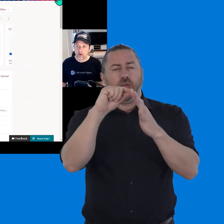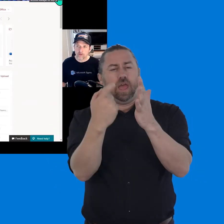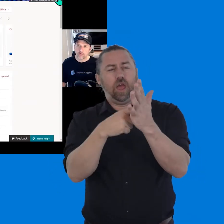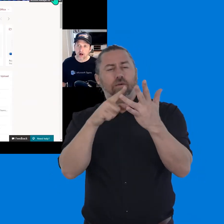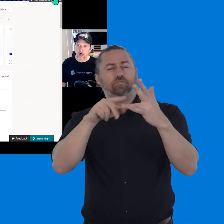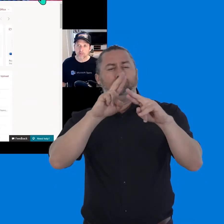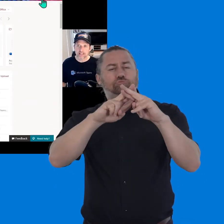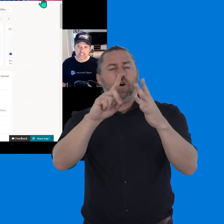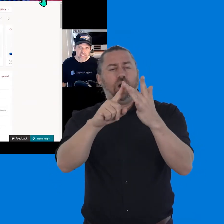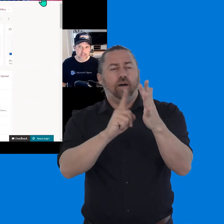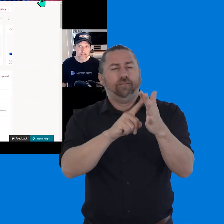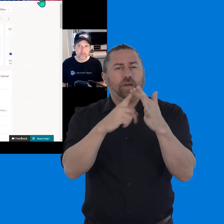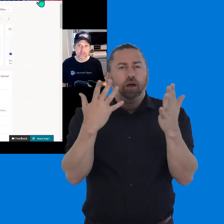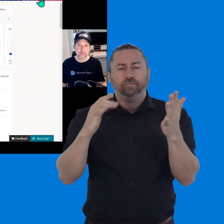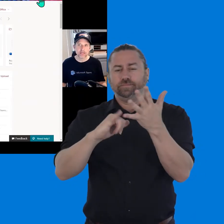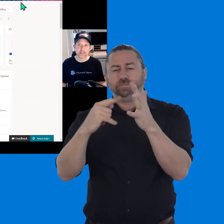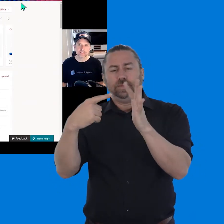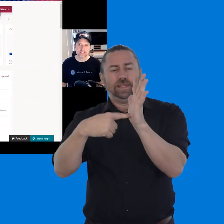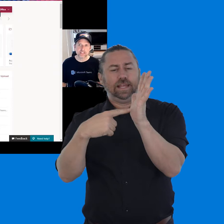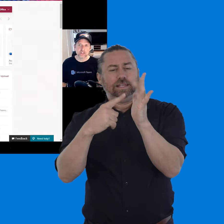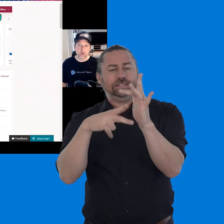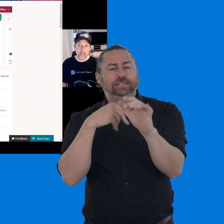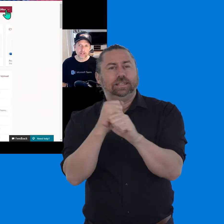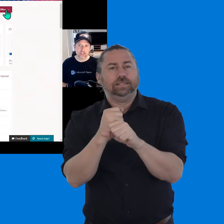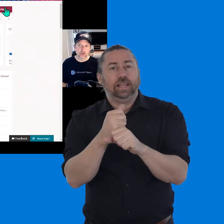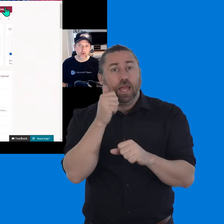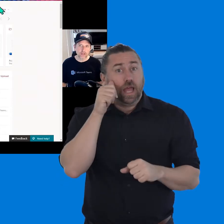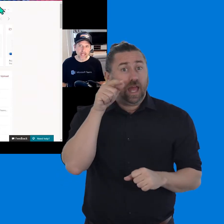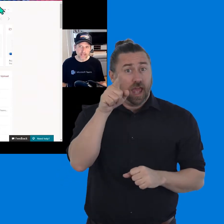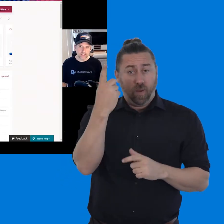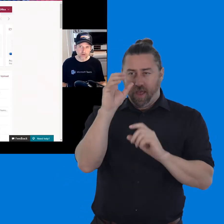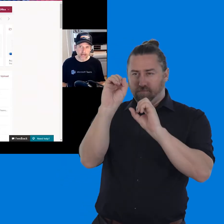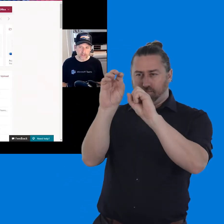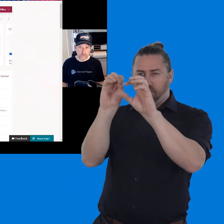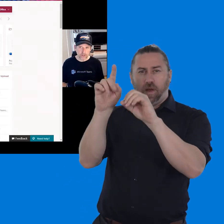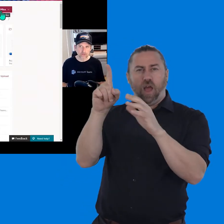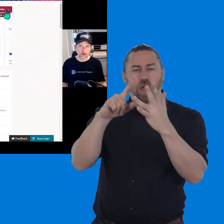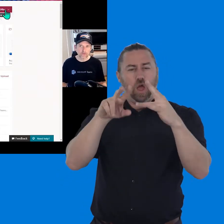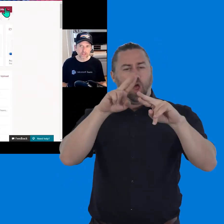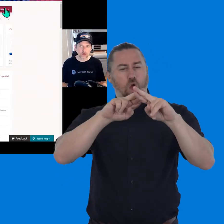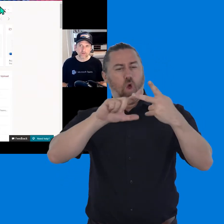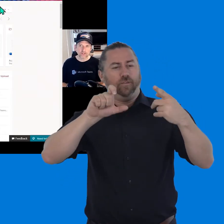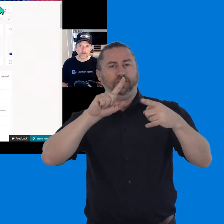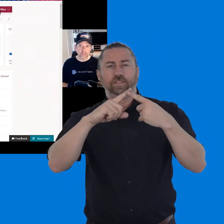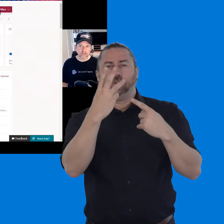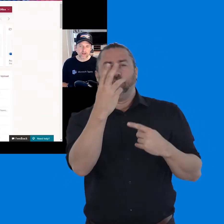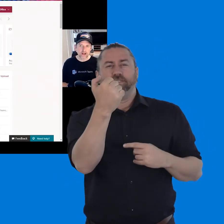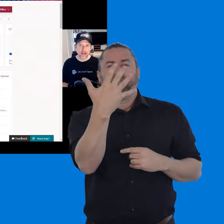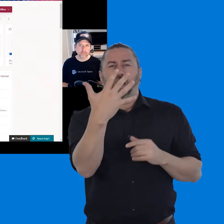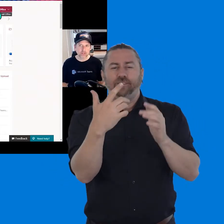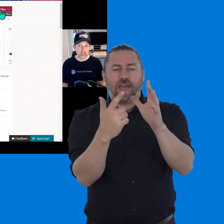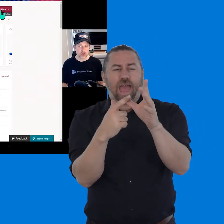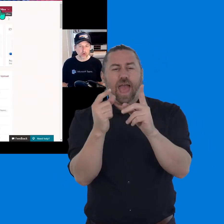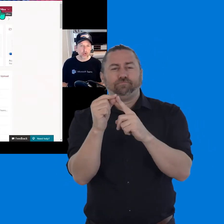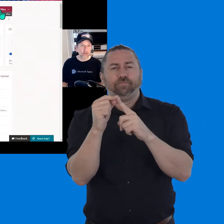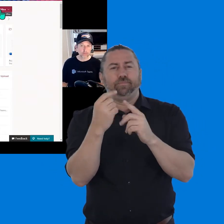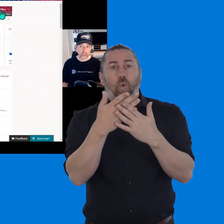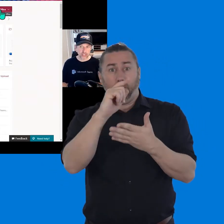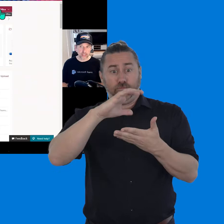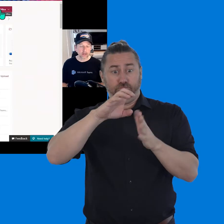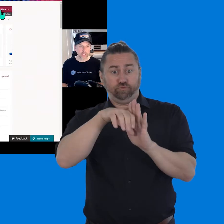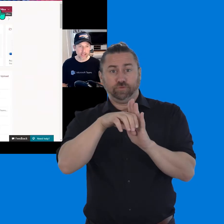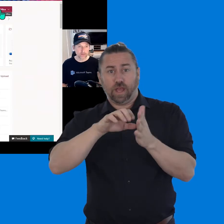my profile and my settings and bits and pieces. This is where we installed the latest, greatest version of Office 365 apps onto